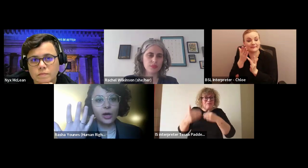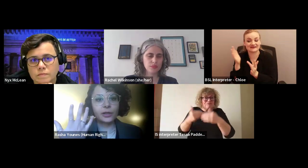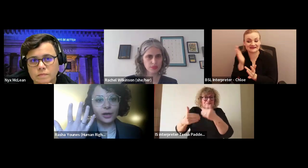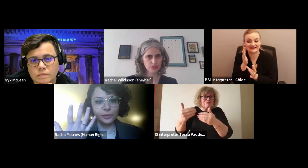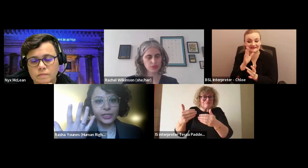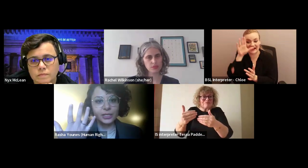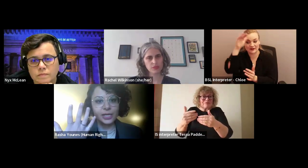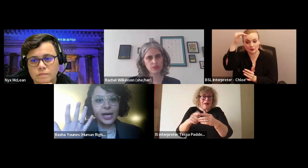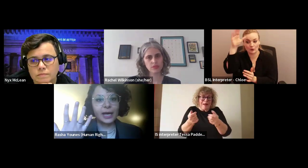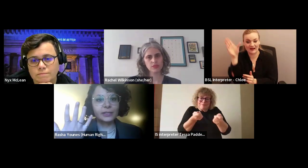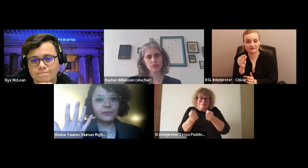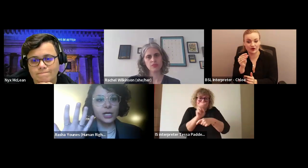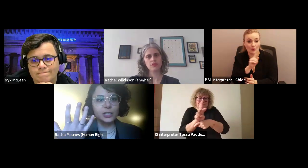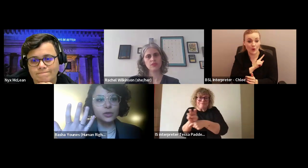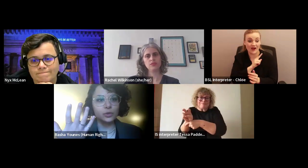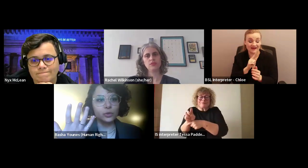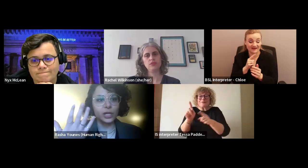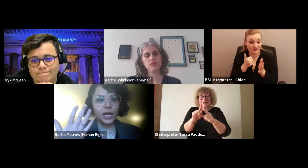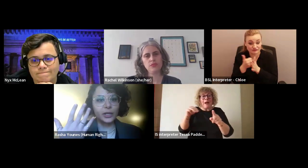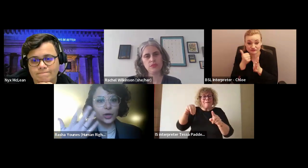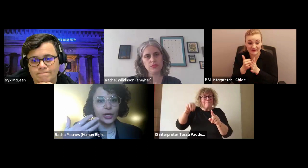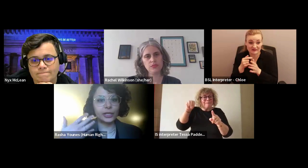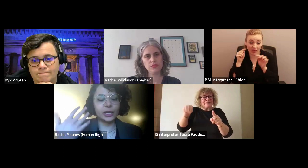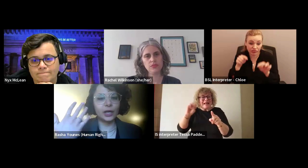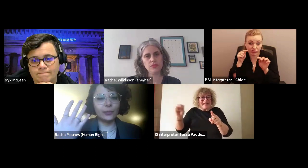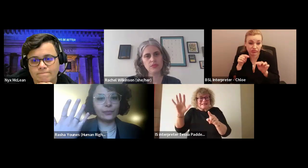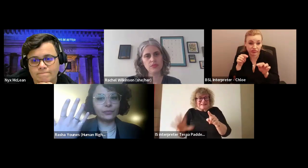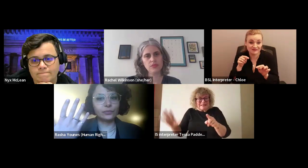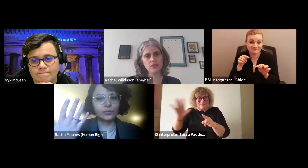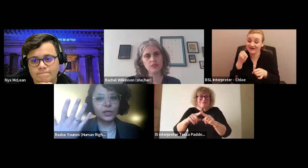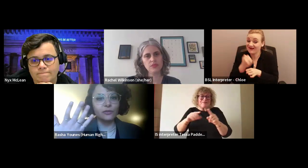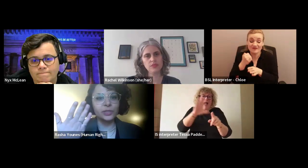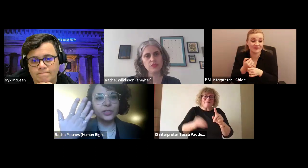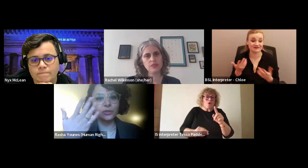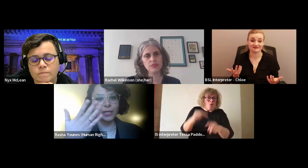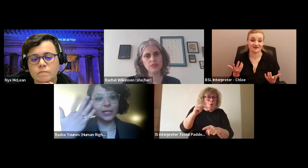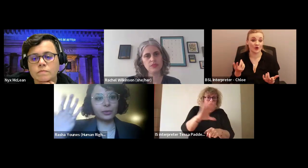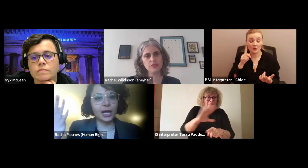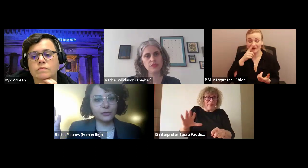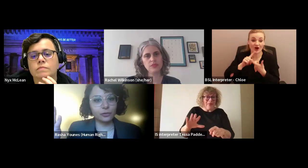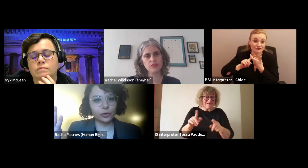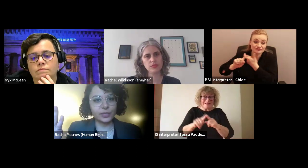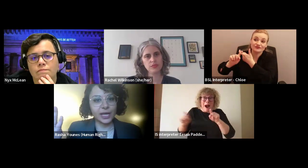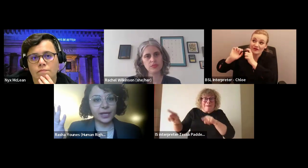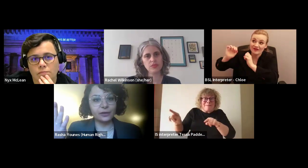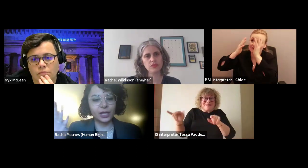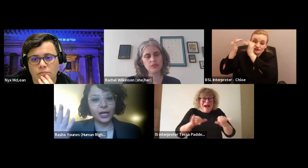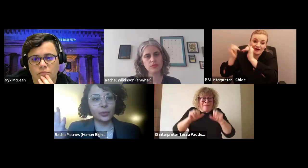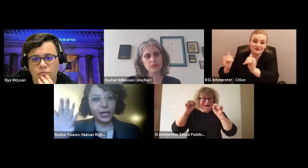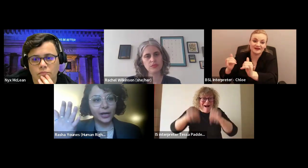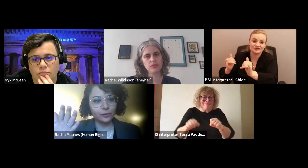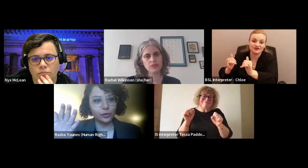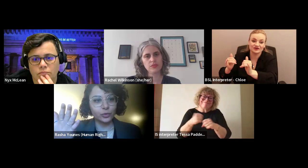perpetrators are the government. And for us to rely on governments to regulate platforms and